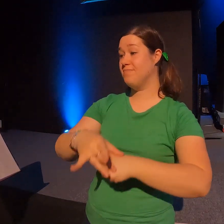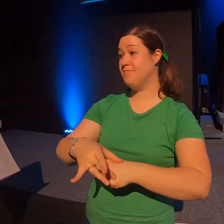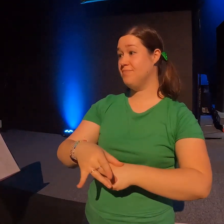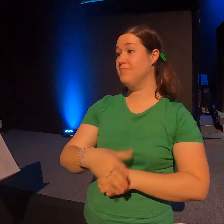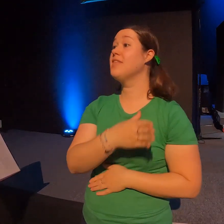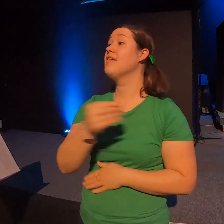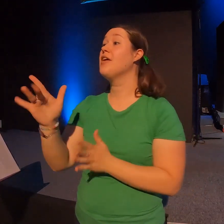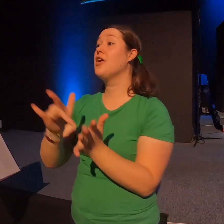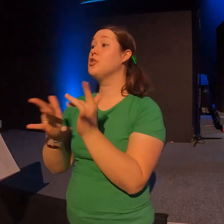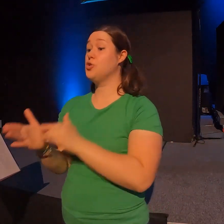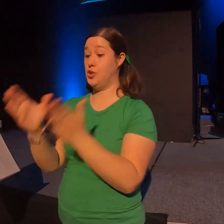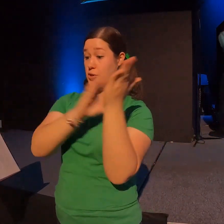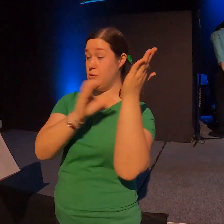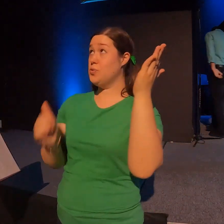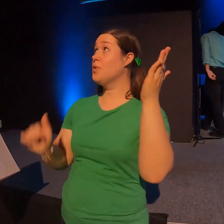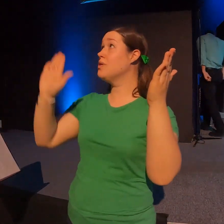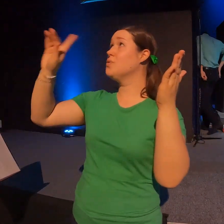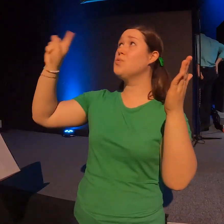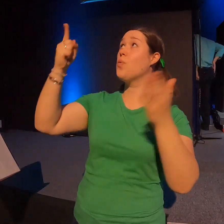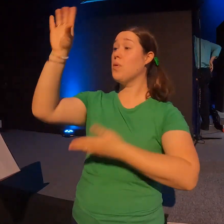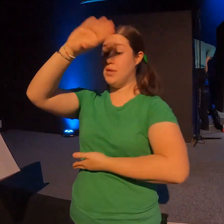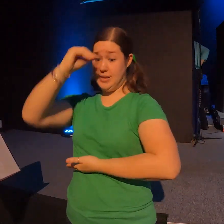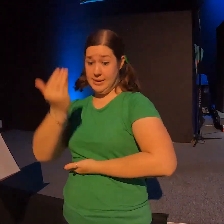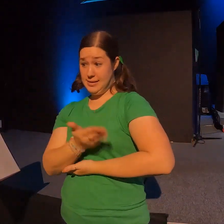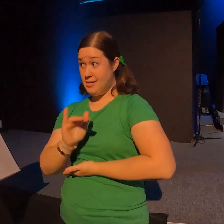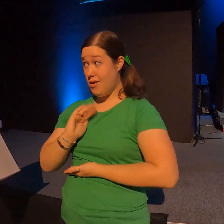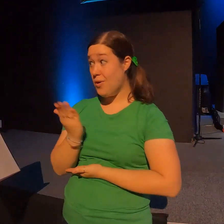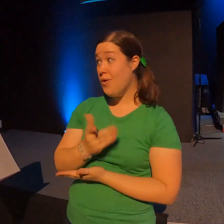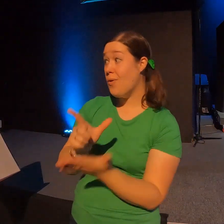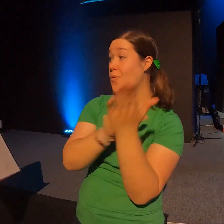and in Jesus Christ, his only Son, our Lord,